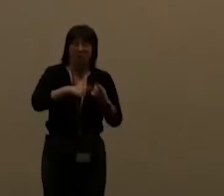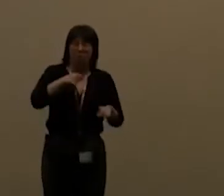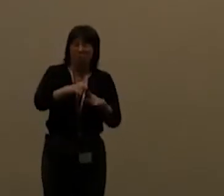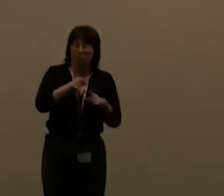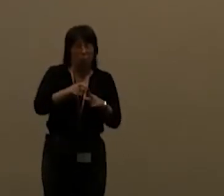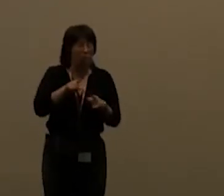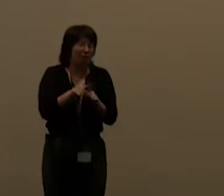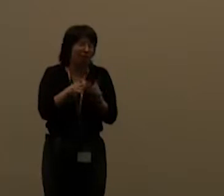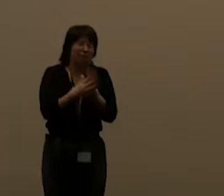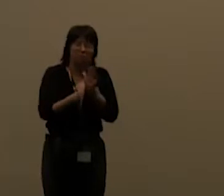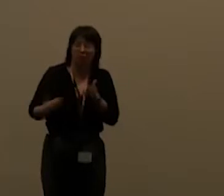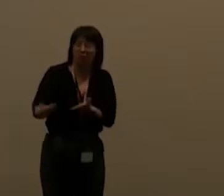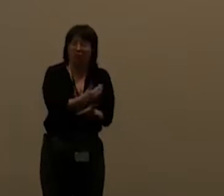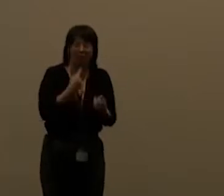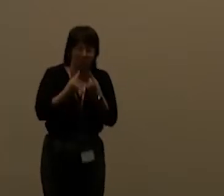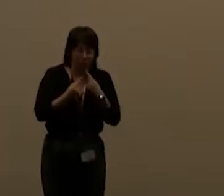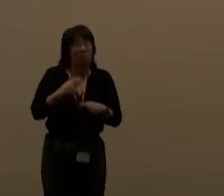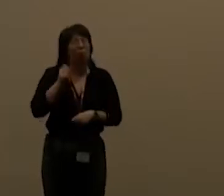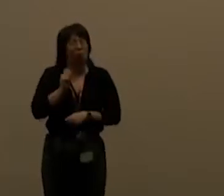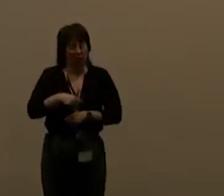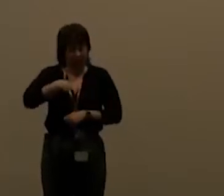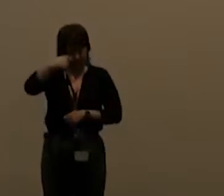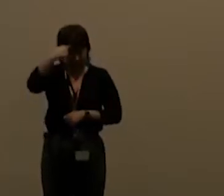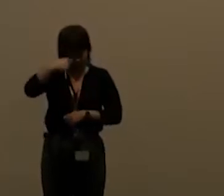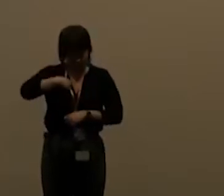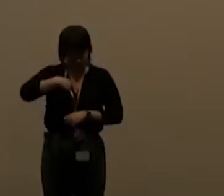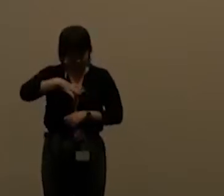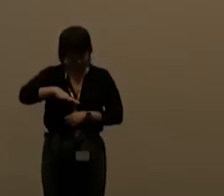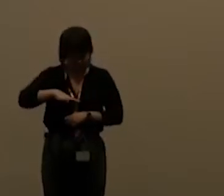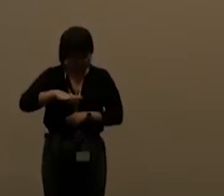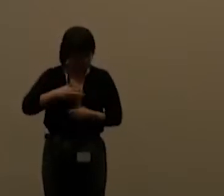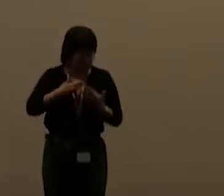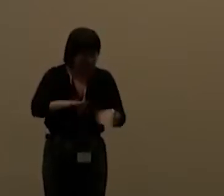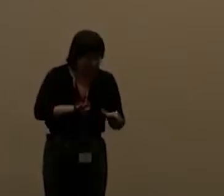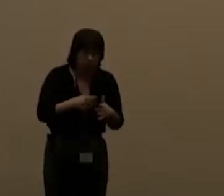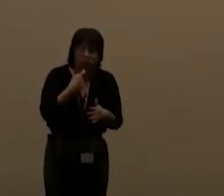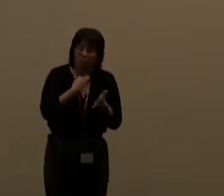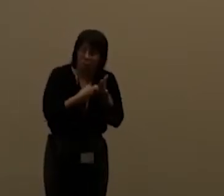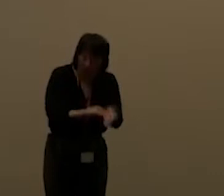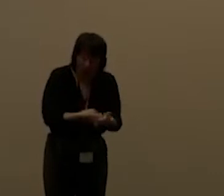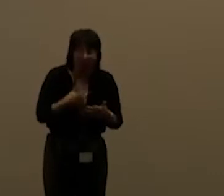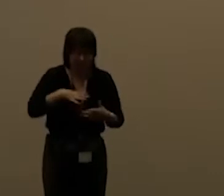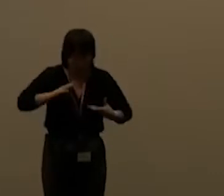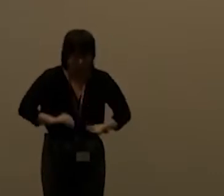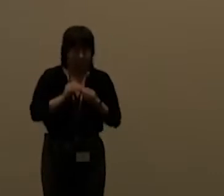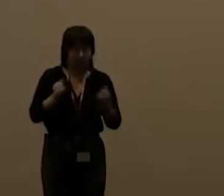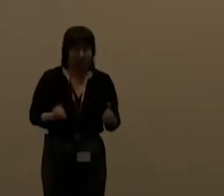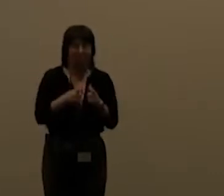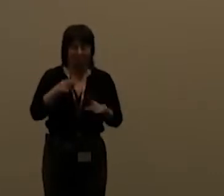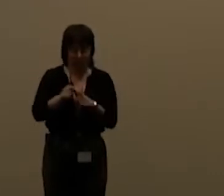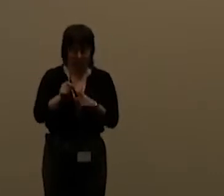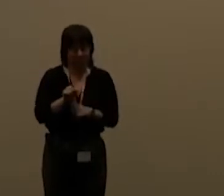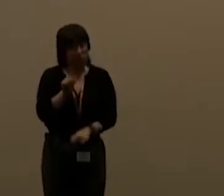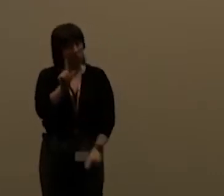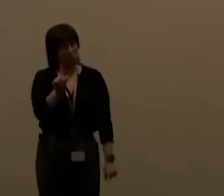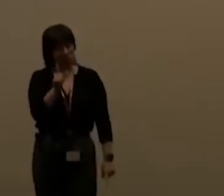like collecting information, right? It's like, okay, I need to do maybe a leave request. I need to build a Power App for that. Well,